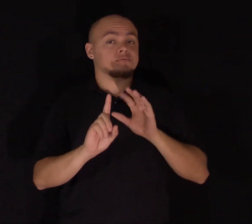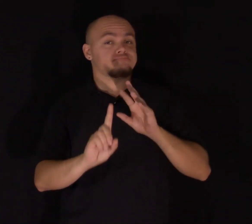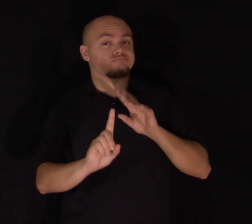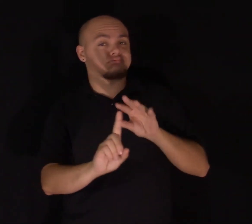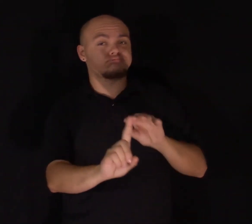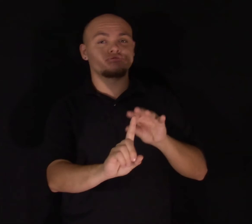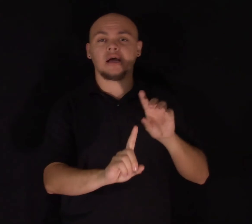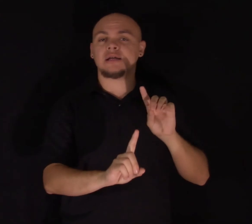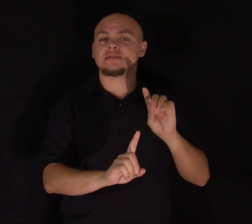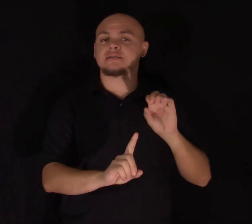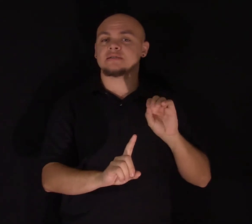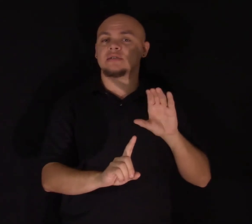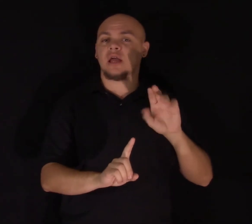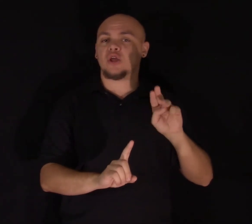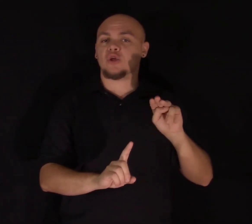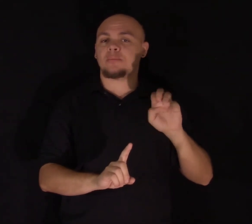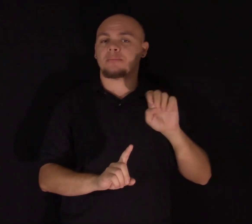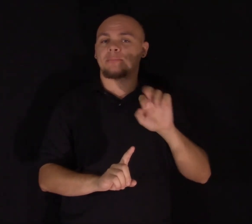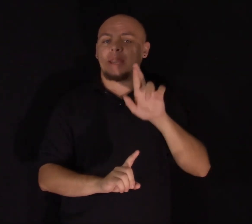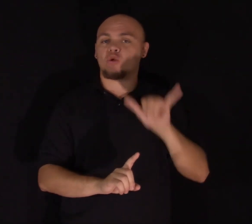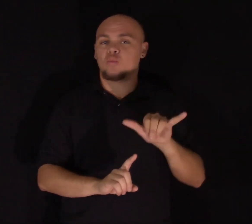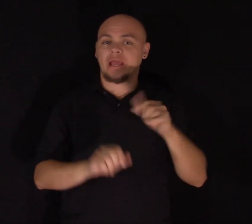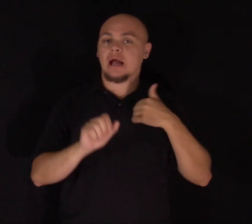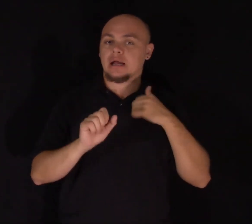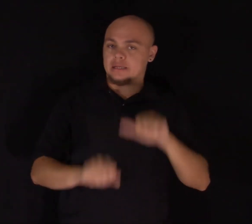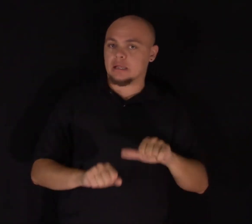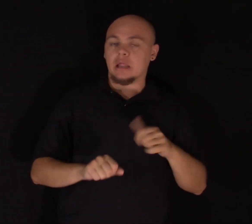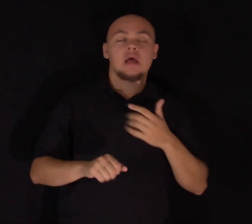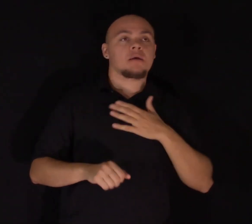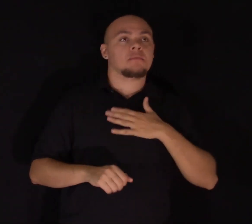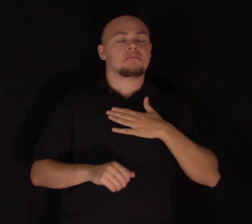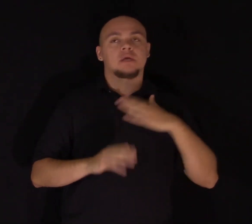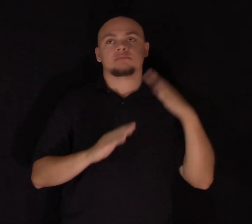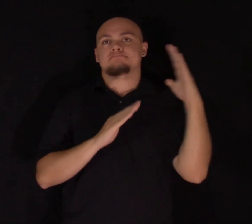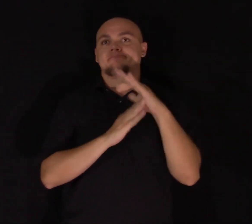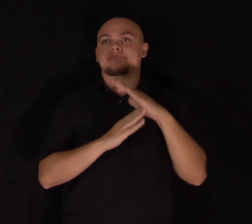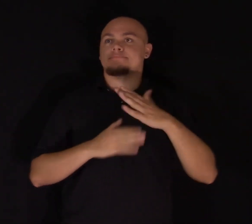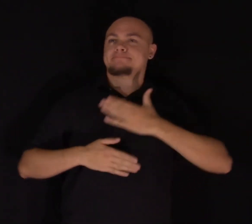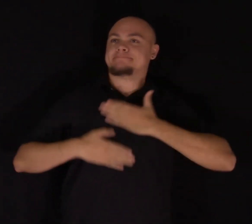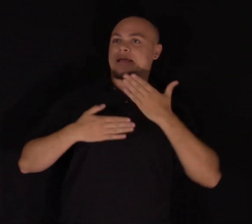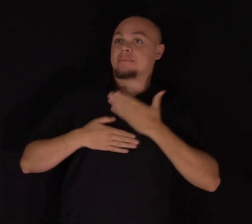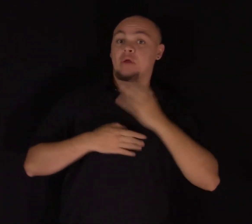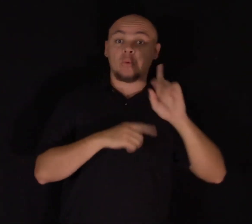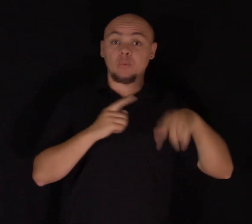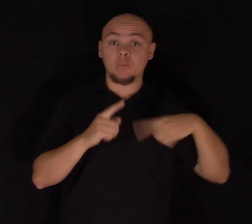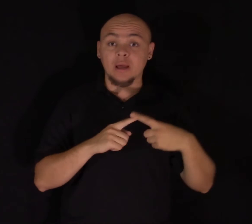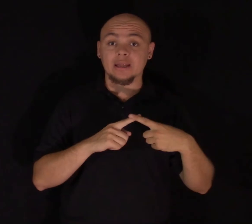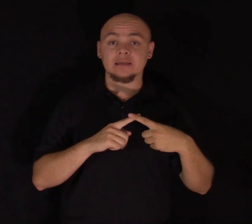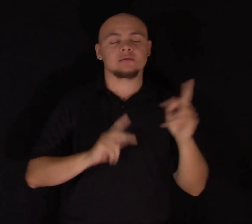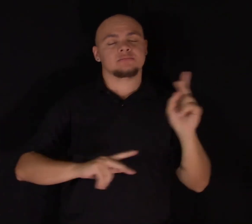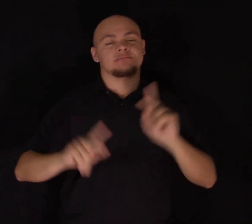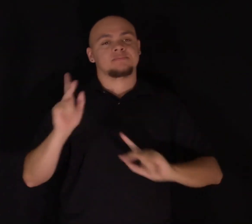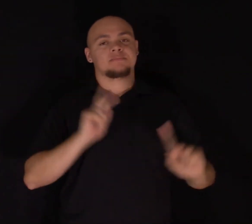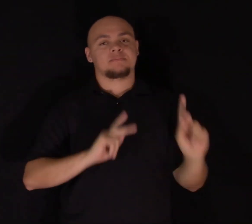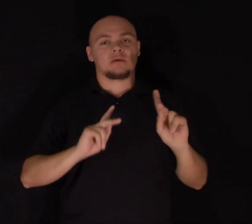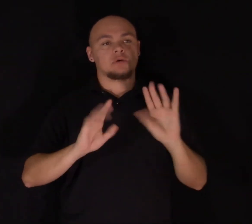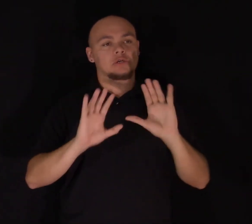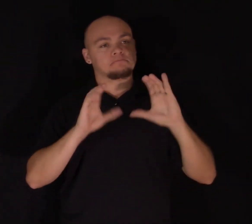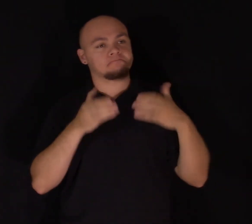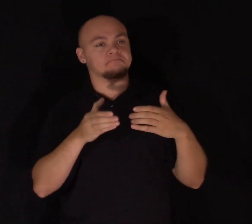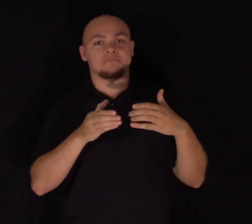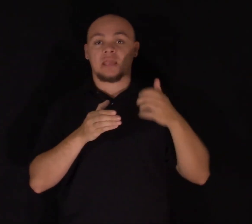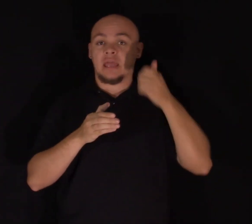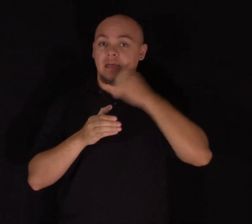on TV a couple times, I feel like I'm at my highest point when I'm with the people that surround me every